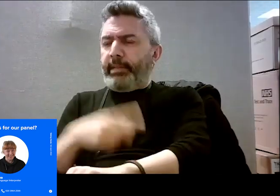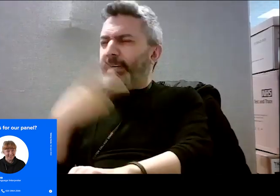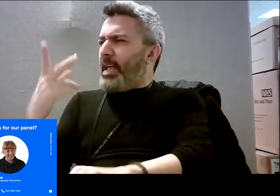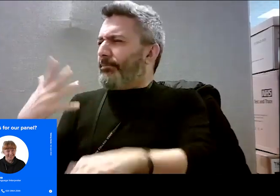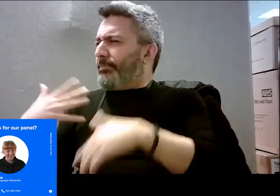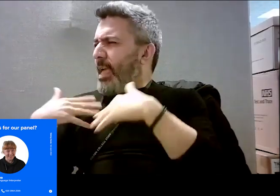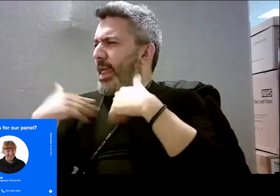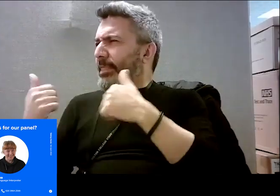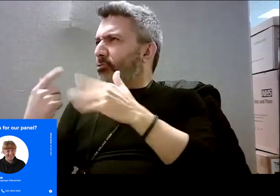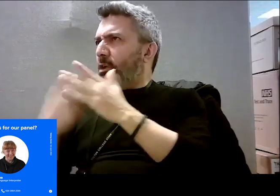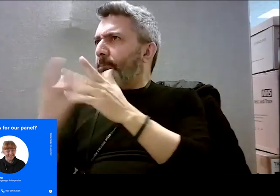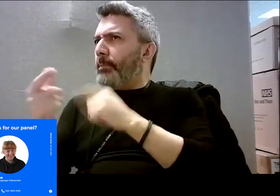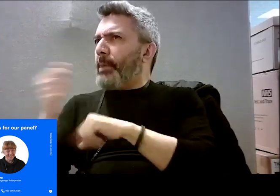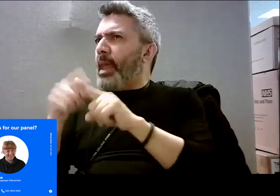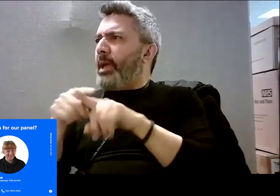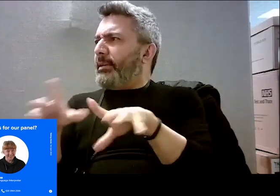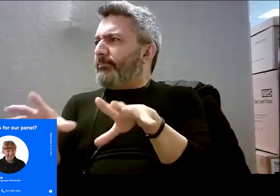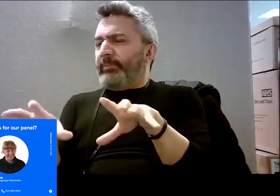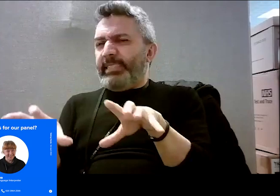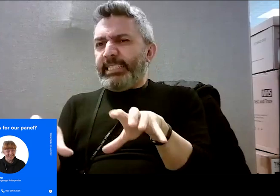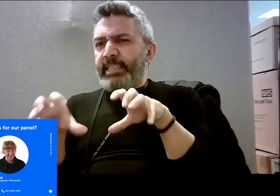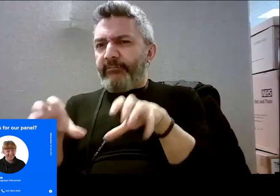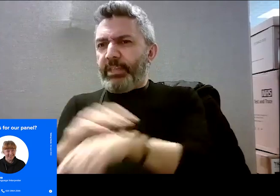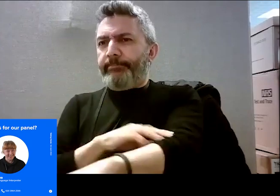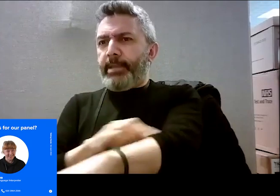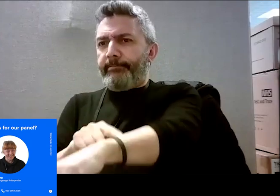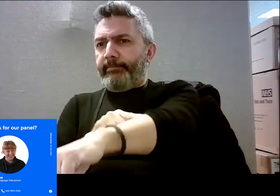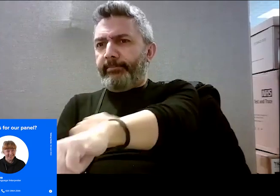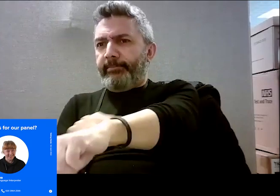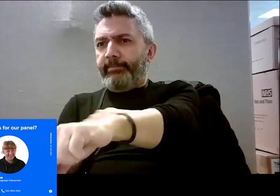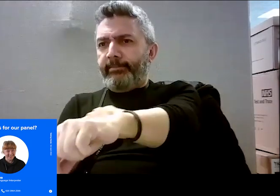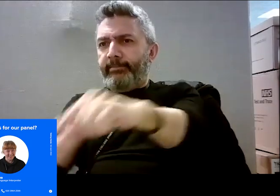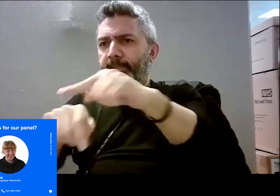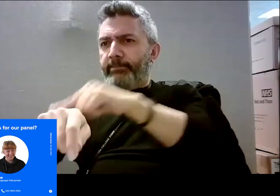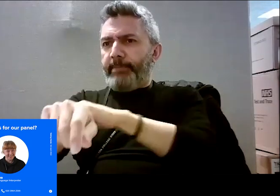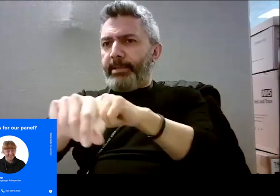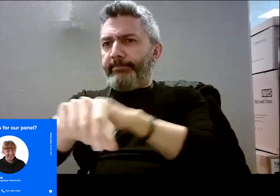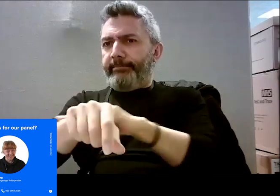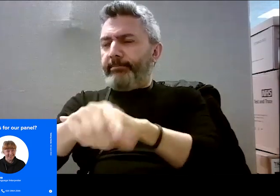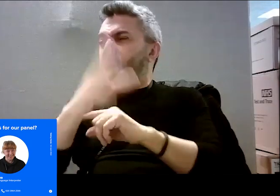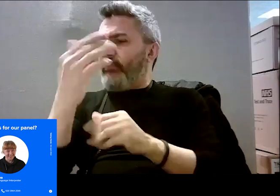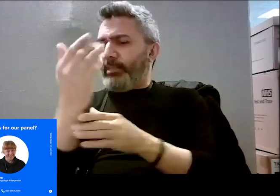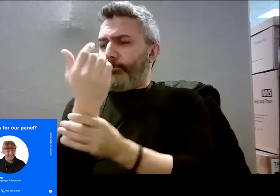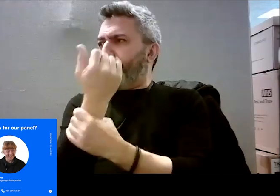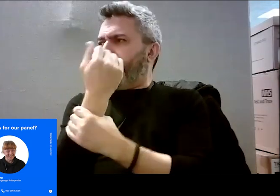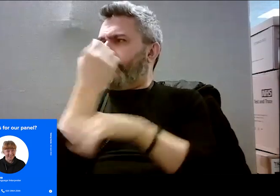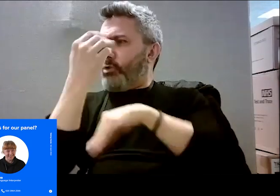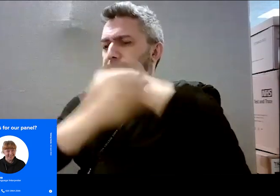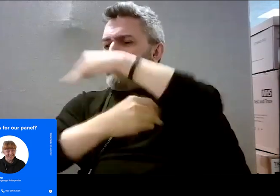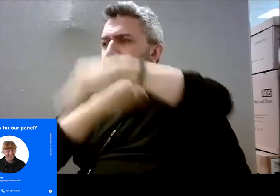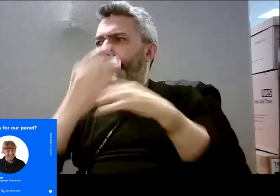like RSI, and get a little bit stiff, get a little bit of arthritis in the joints, and